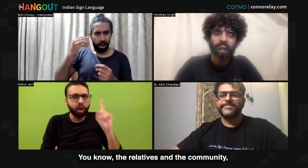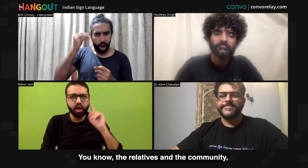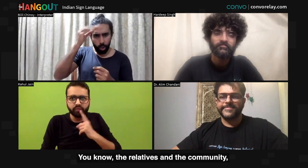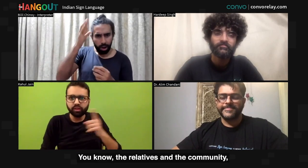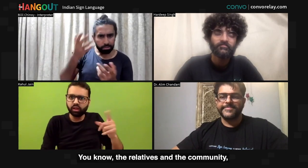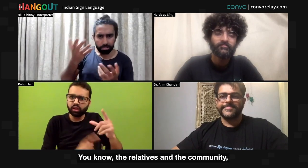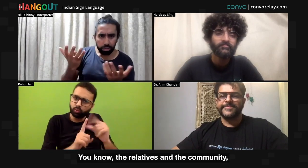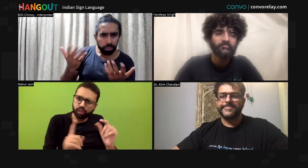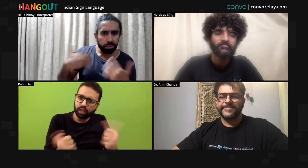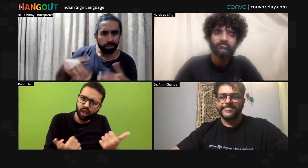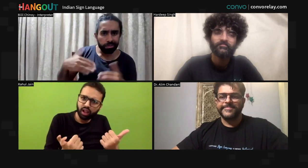community and, um,